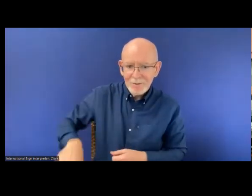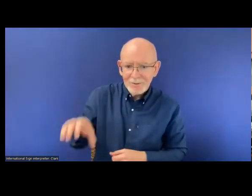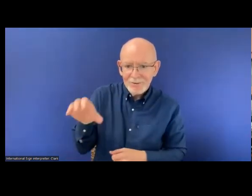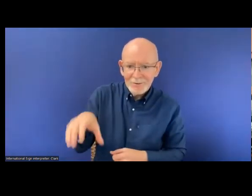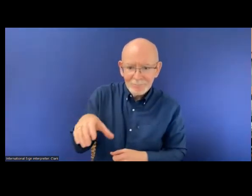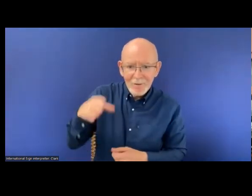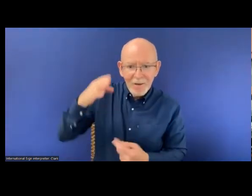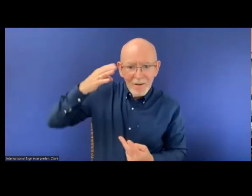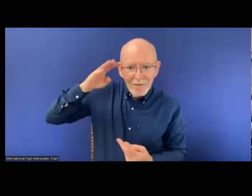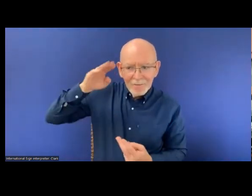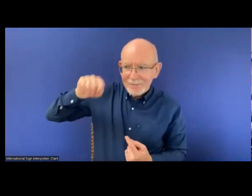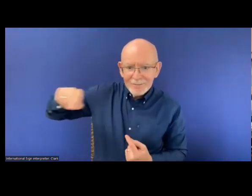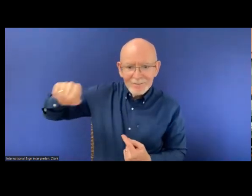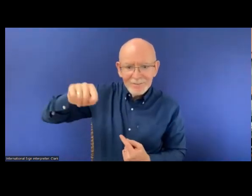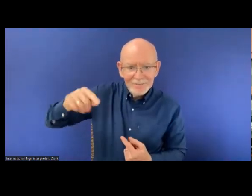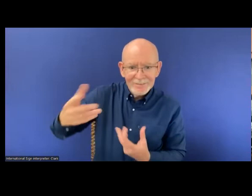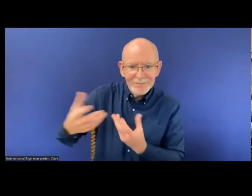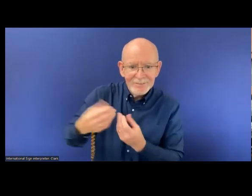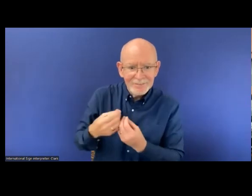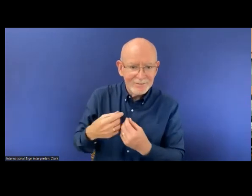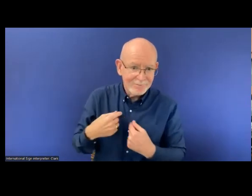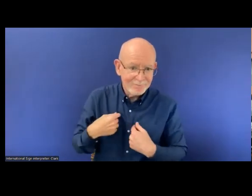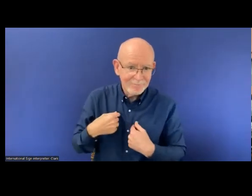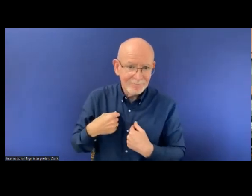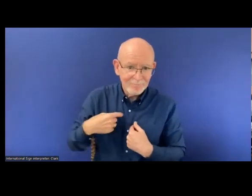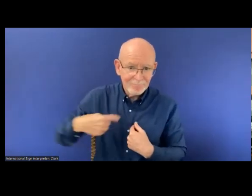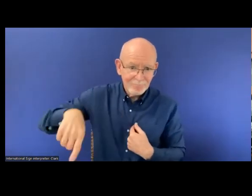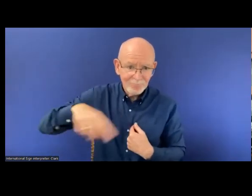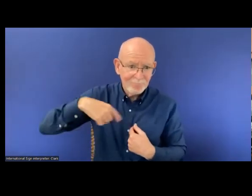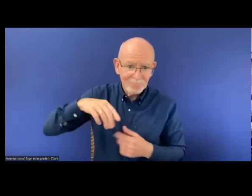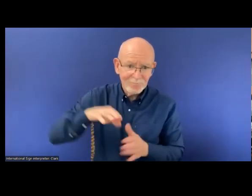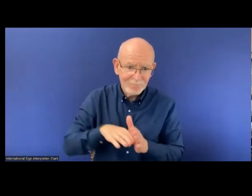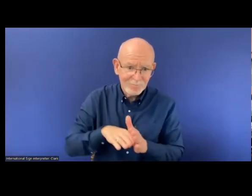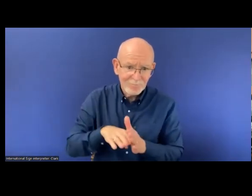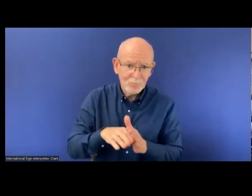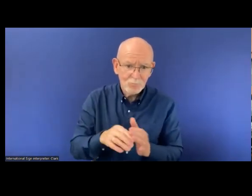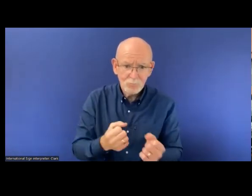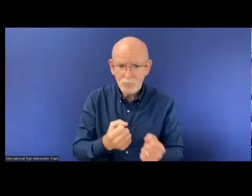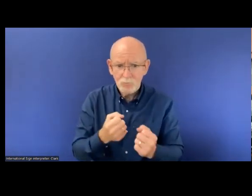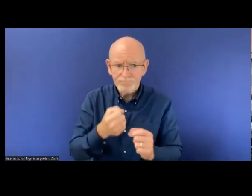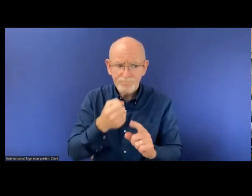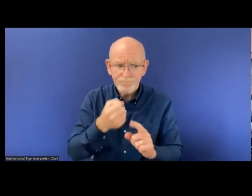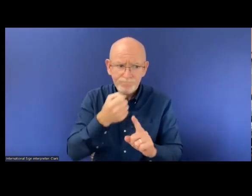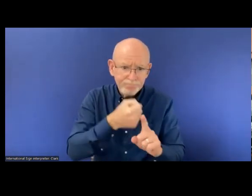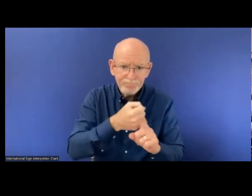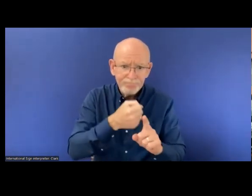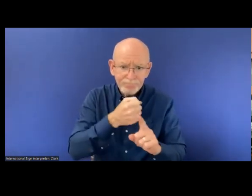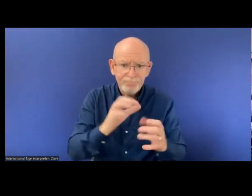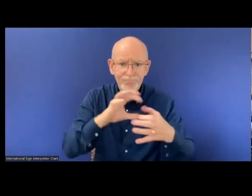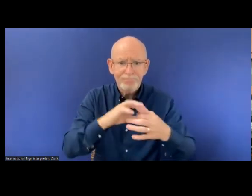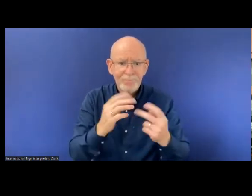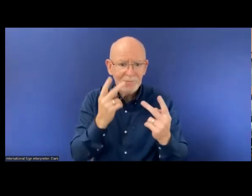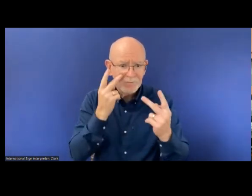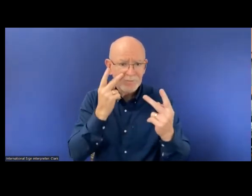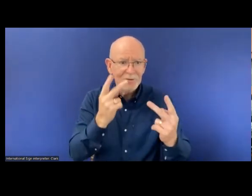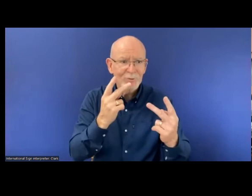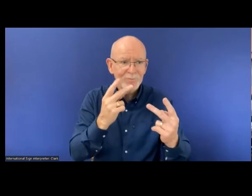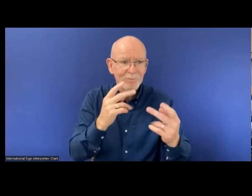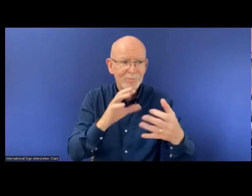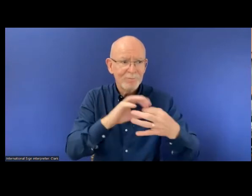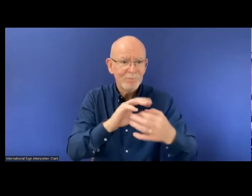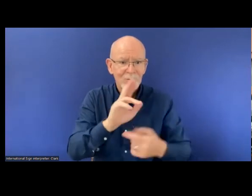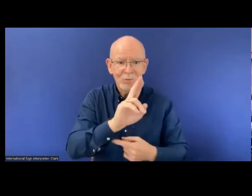strong voice for vision at the United Nations political processes amongst member states. I want